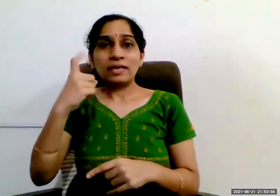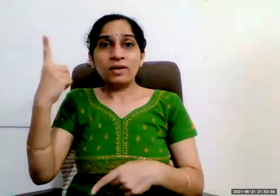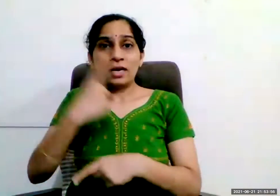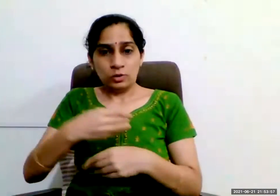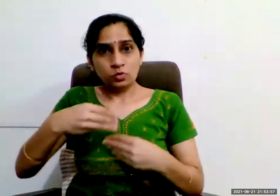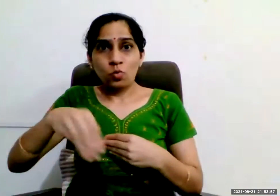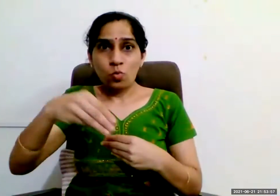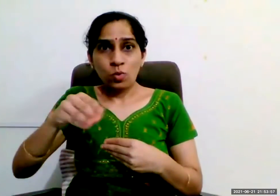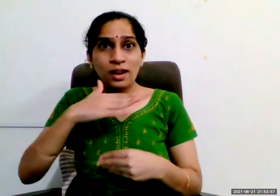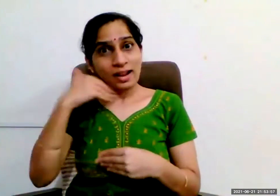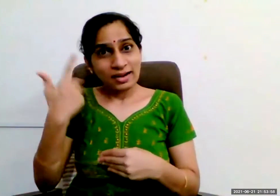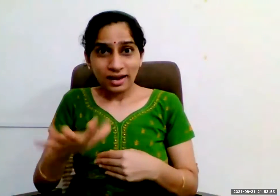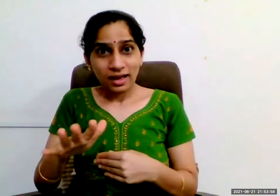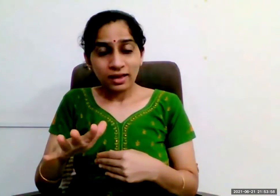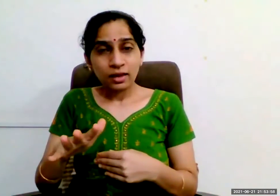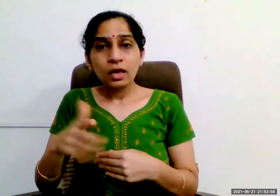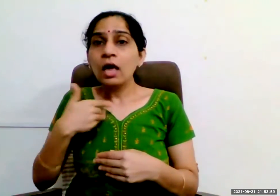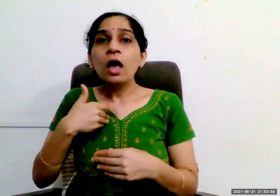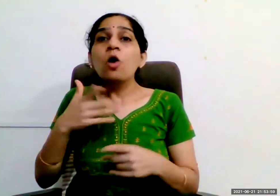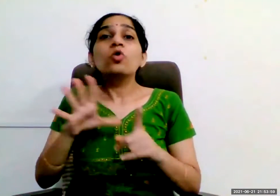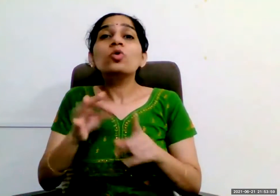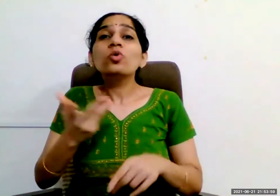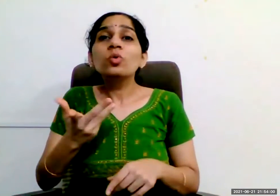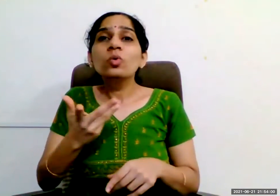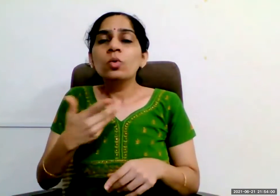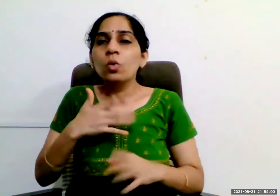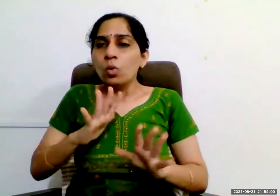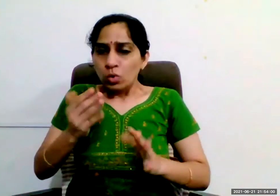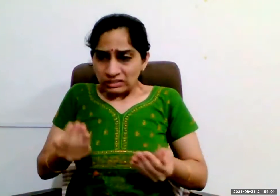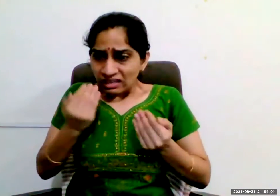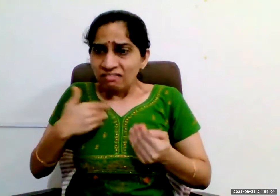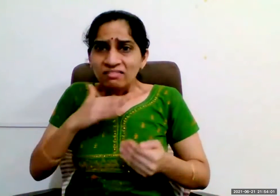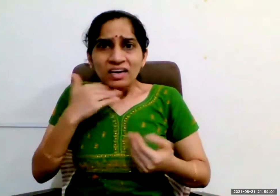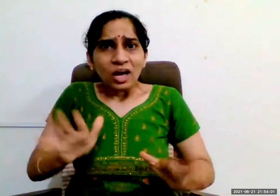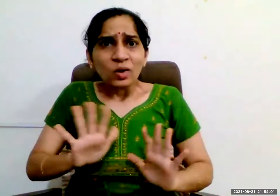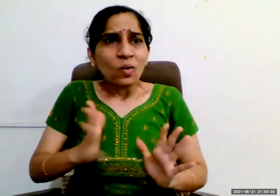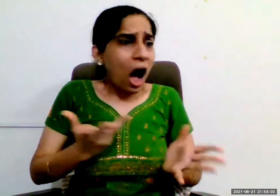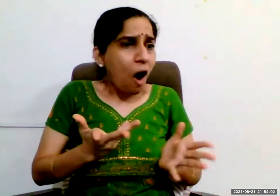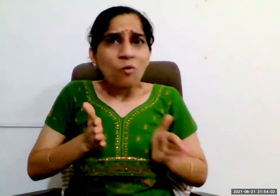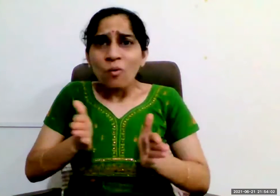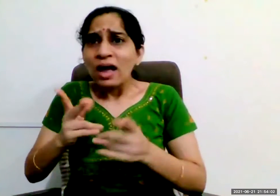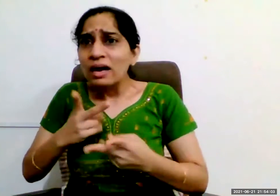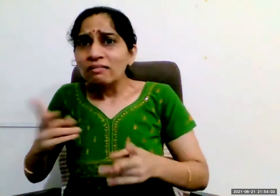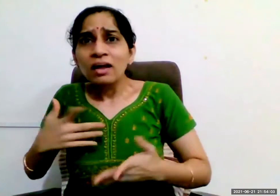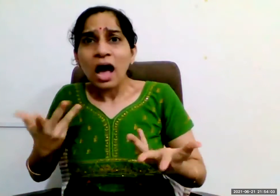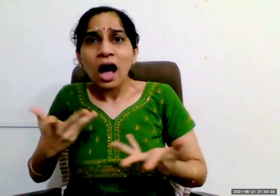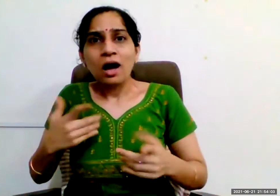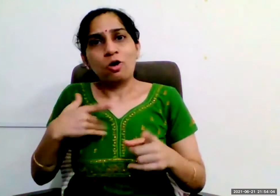of effort to save ourselves. But he did not make any such effort to save